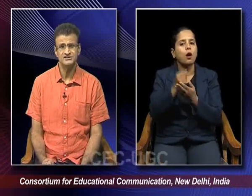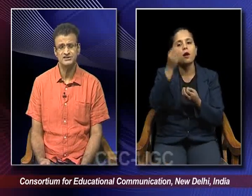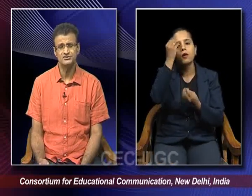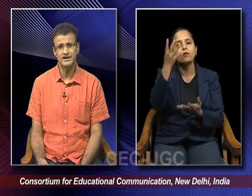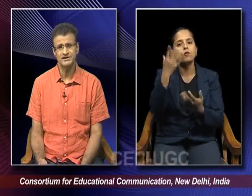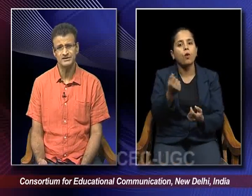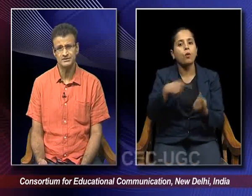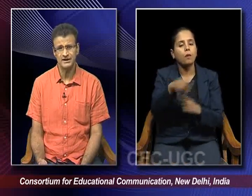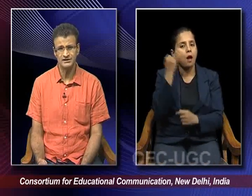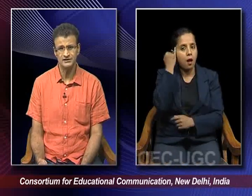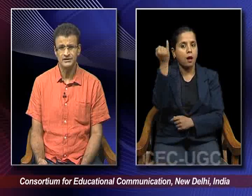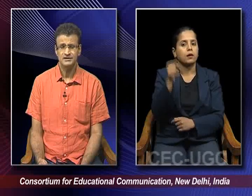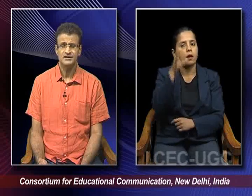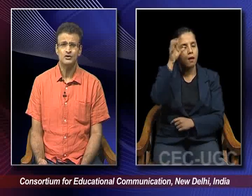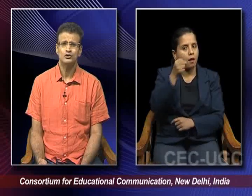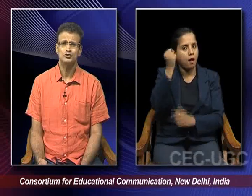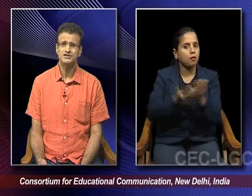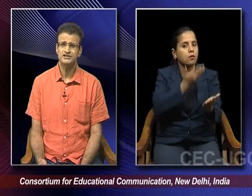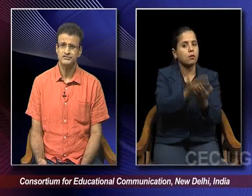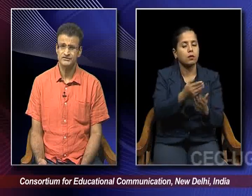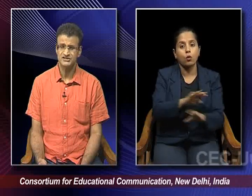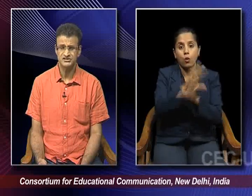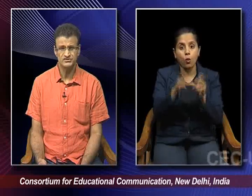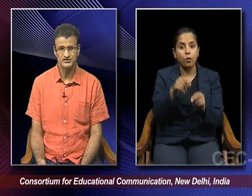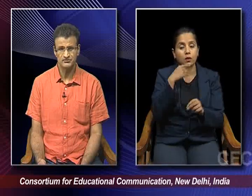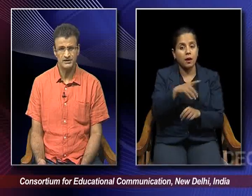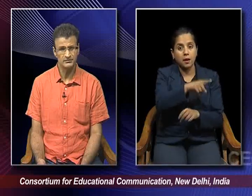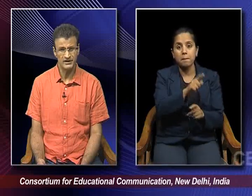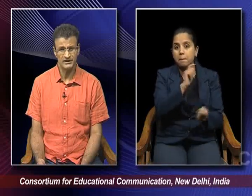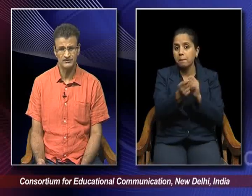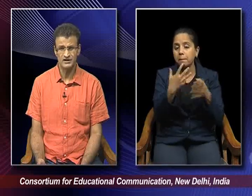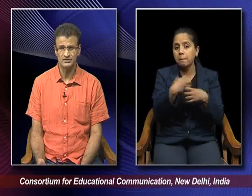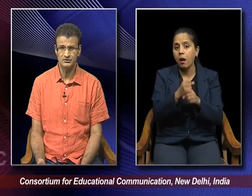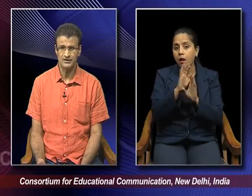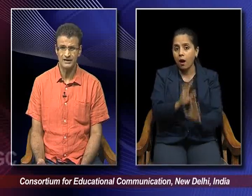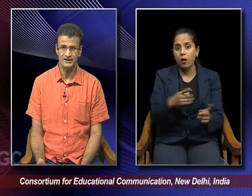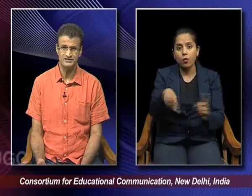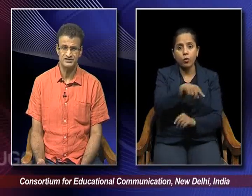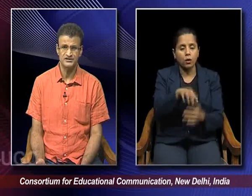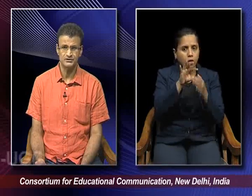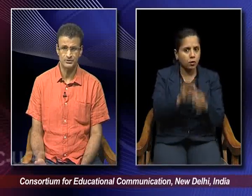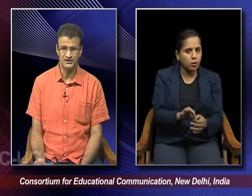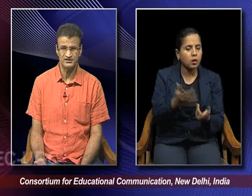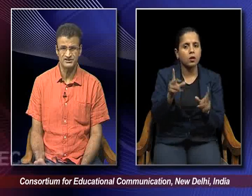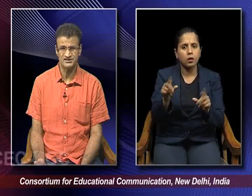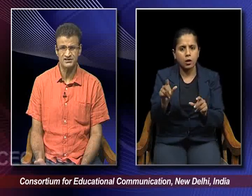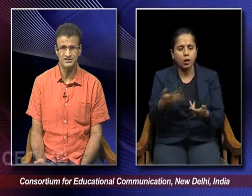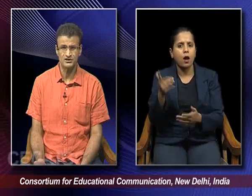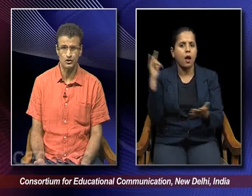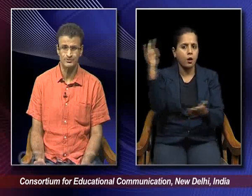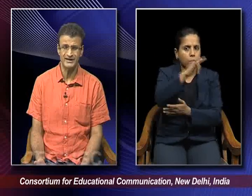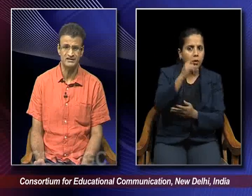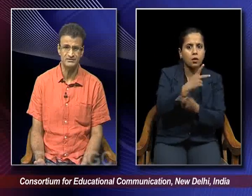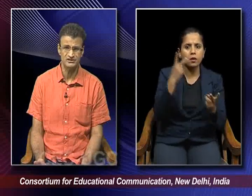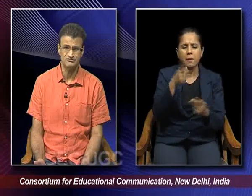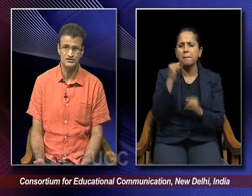these kinds of ideas to Gandhi, that all those kinds of inventions which have been made with regard to the wireless, radio, aeroplanes, etc., they are not